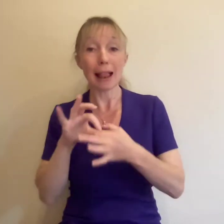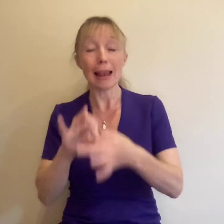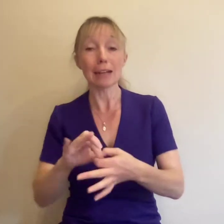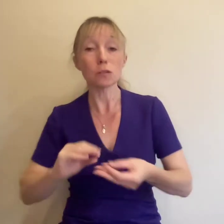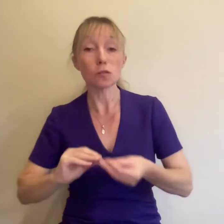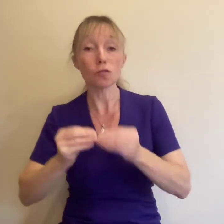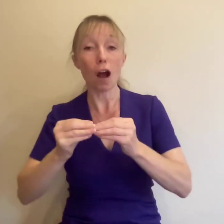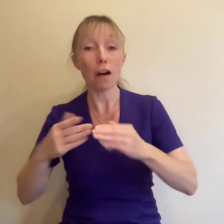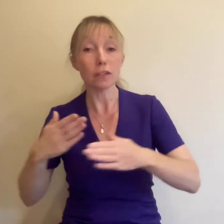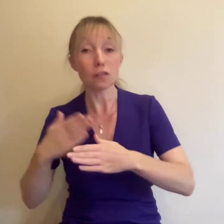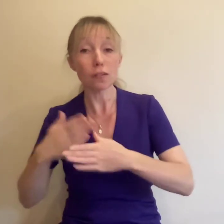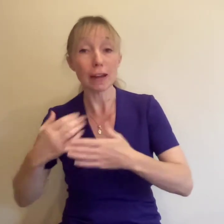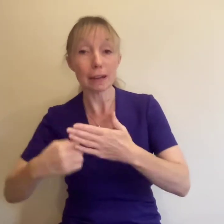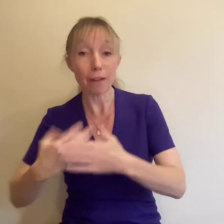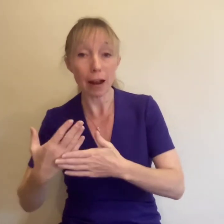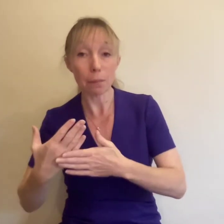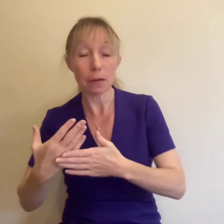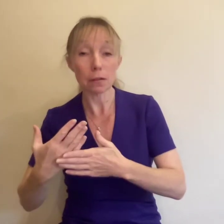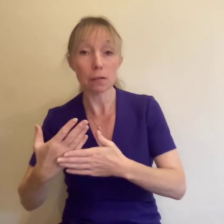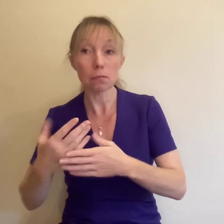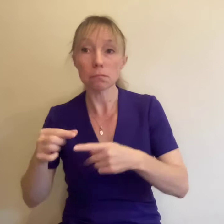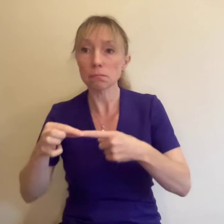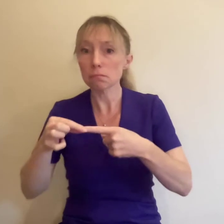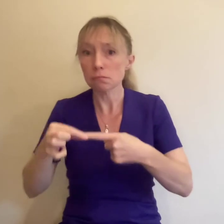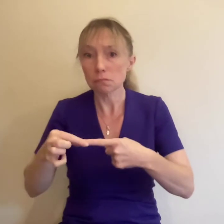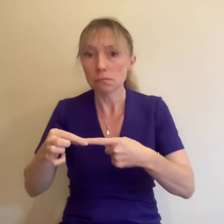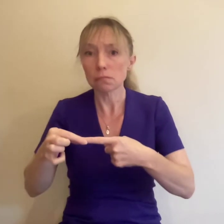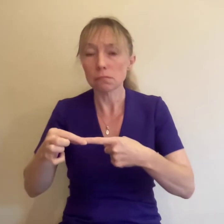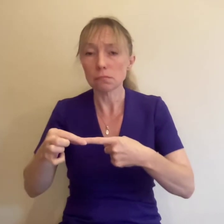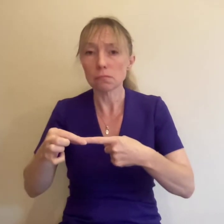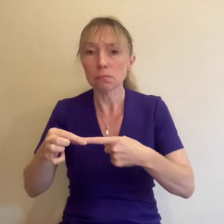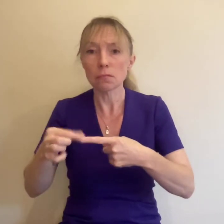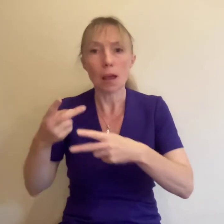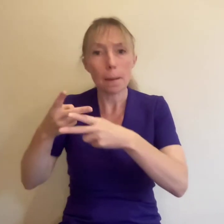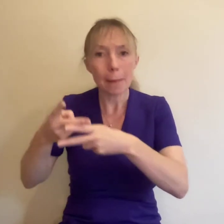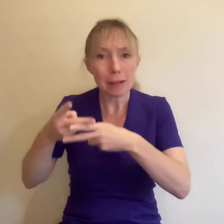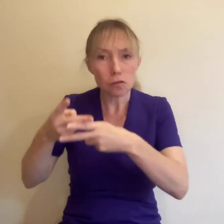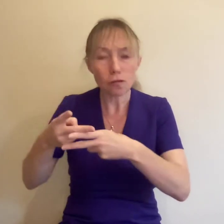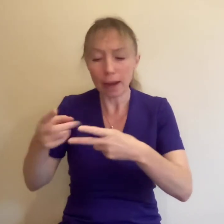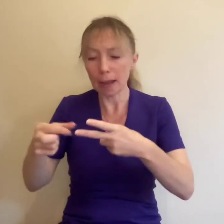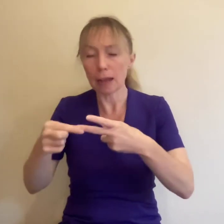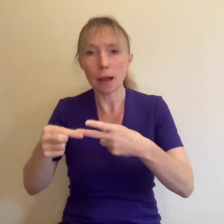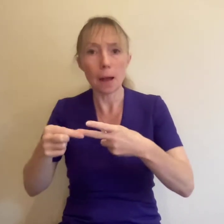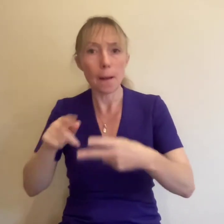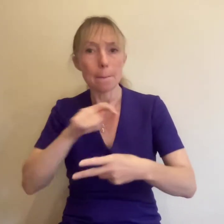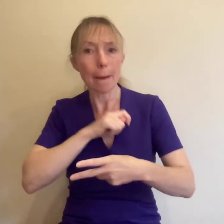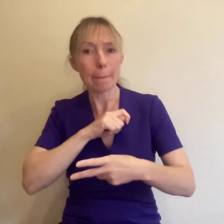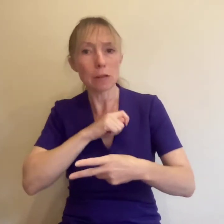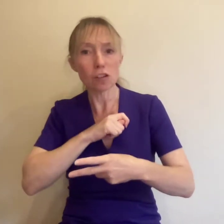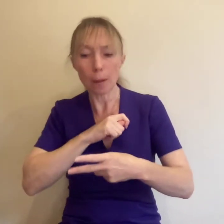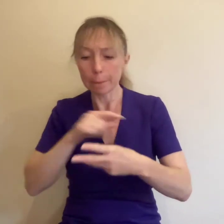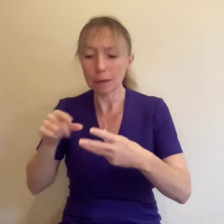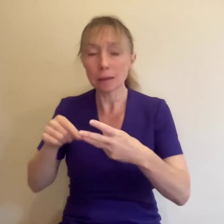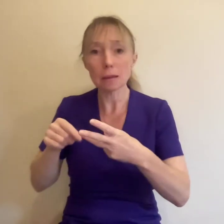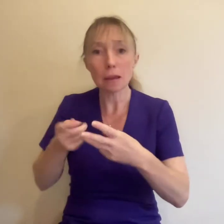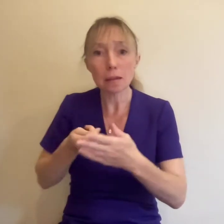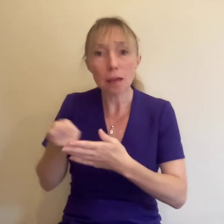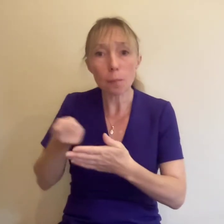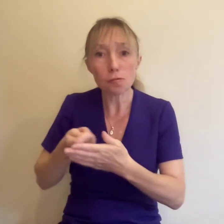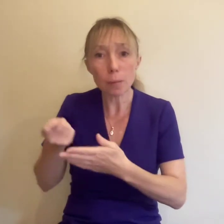used for, e.g., mentoring, memberships, subscriptions, research